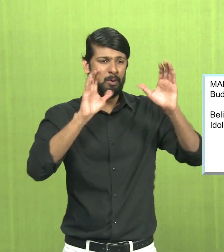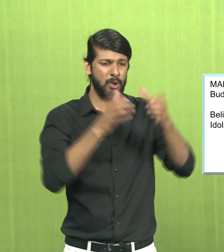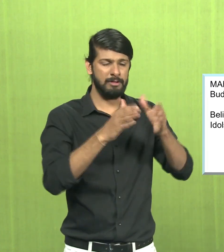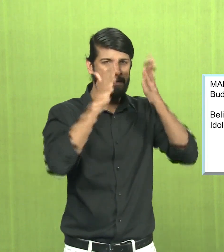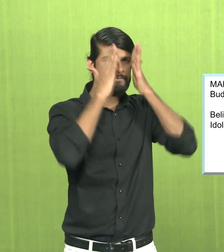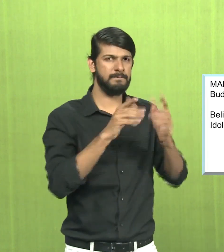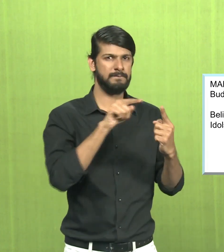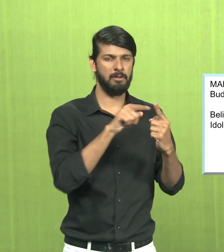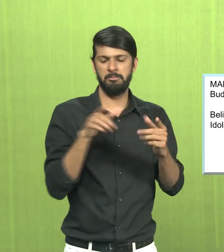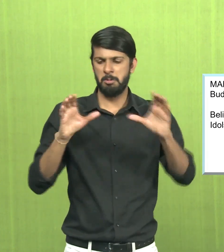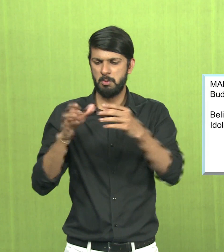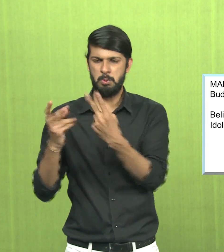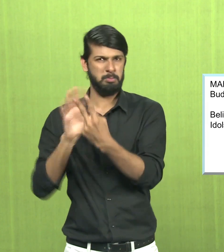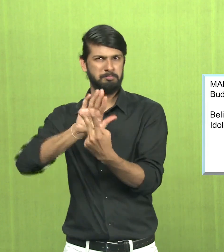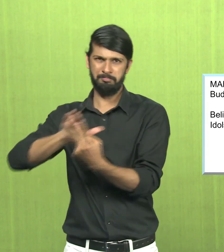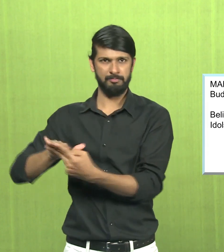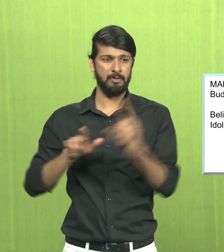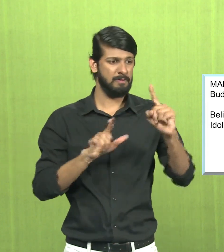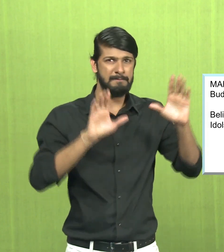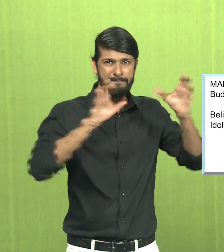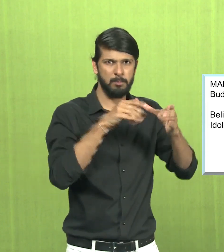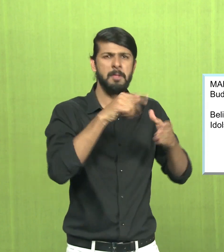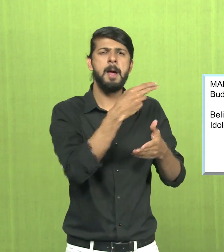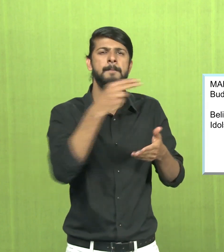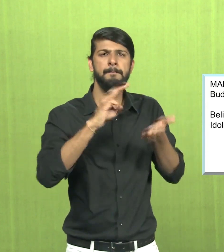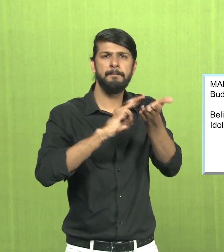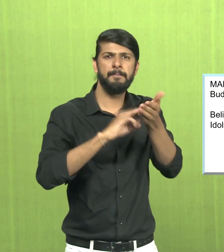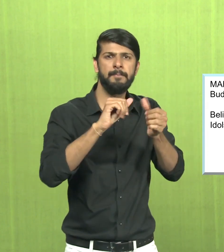One of the 2 sects of Buddhism is known as Mahayana.